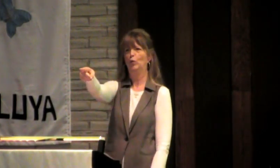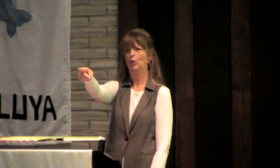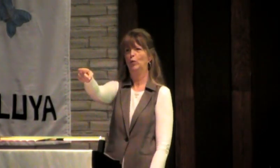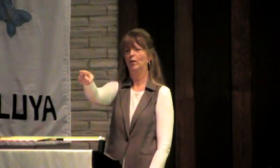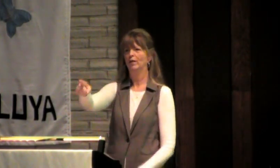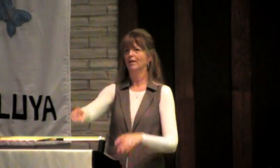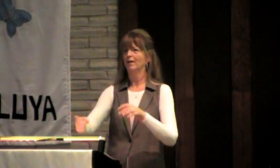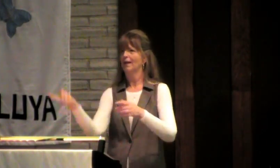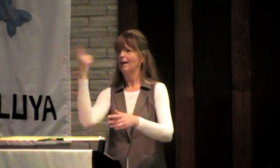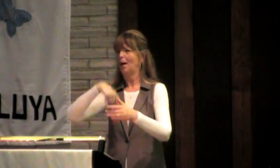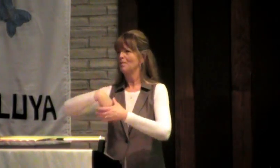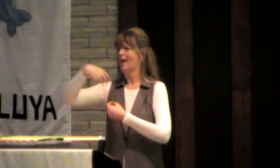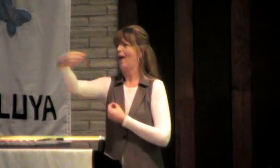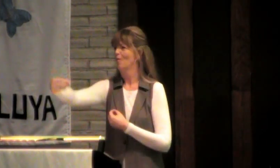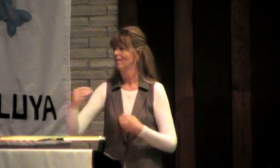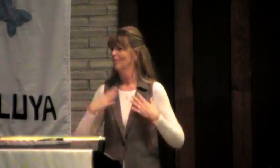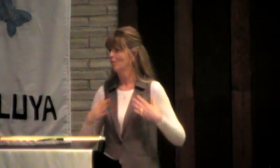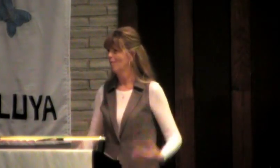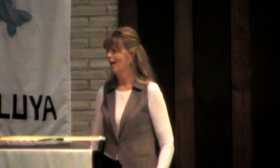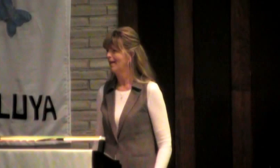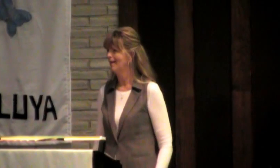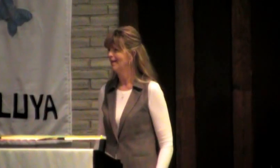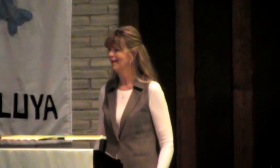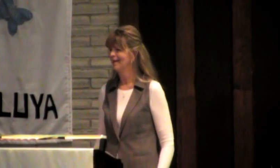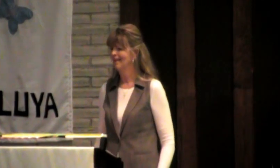you comes out of your body.